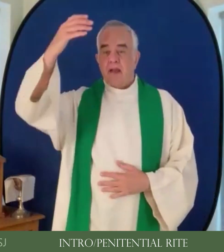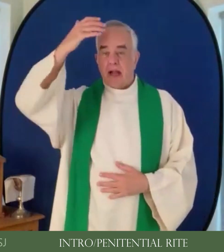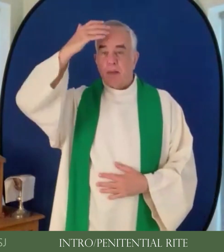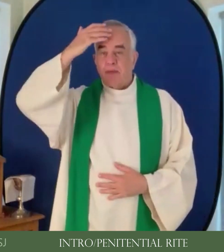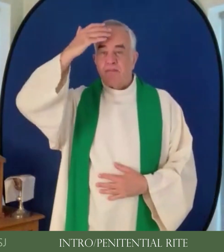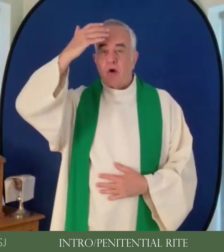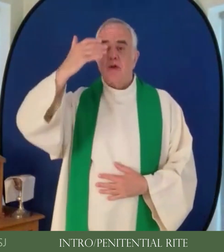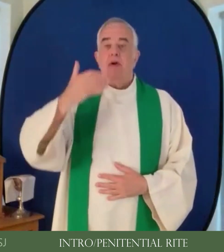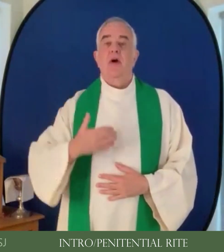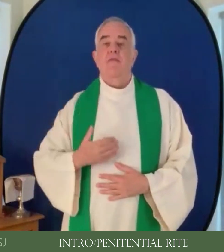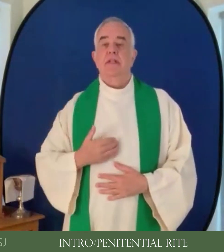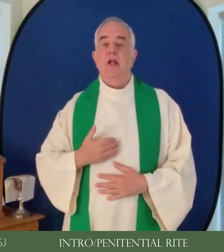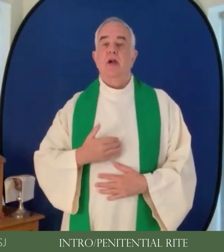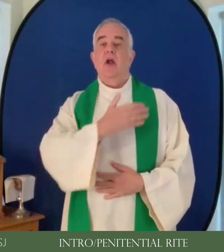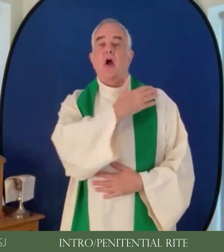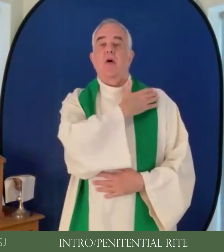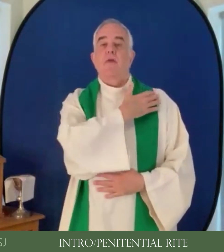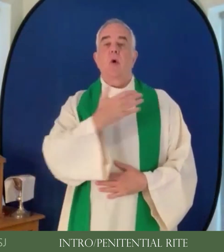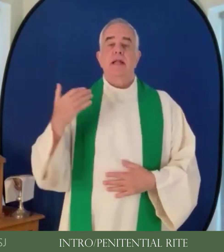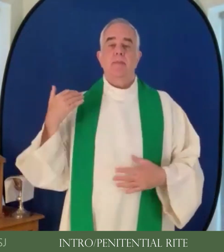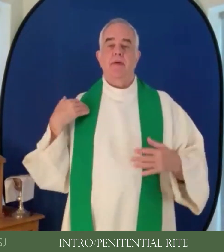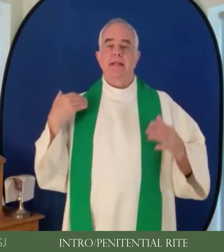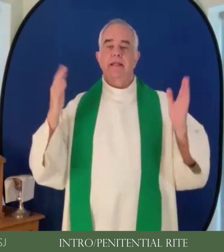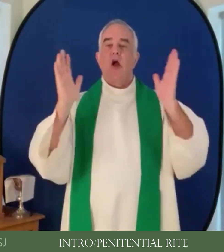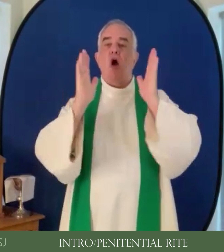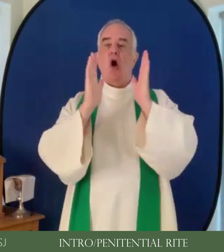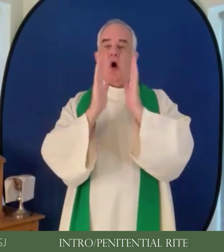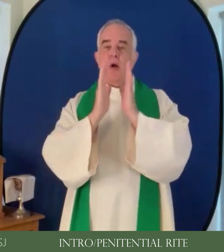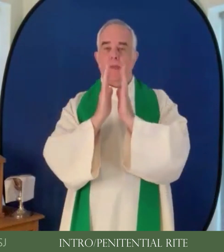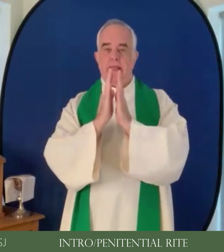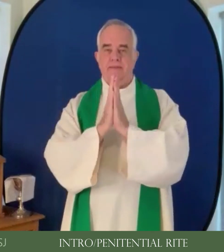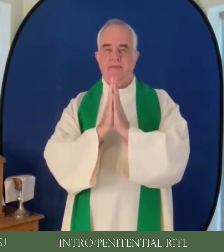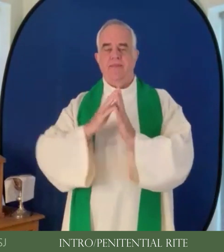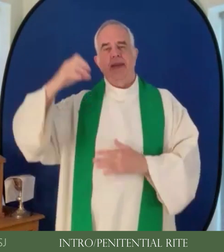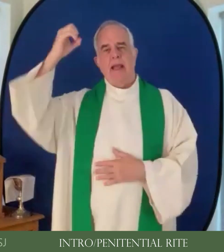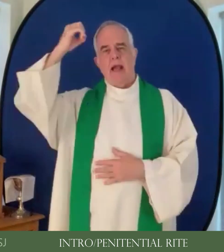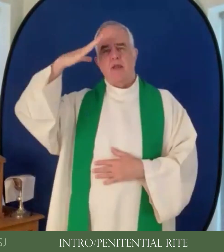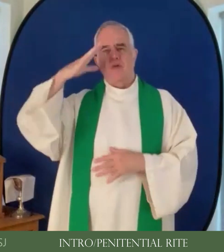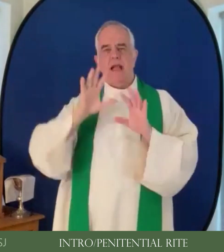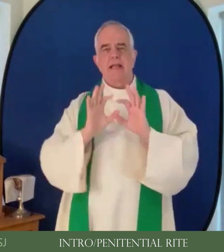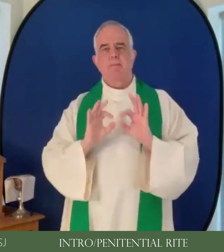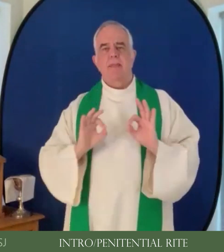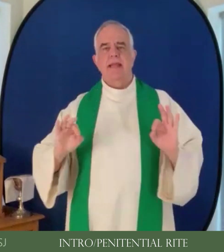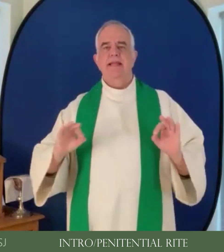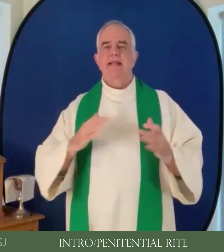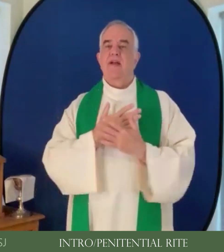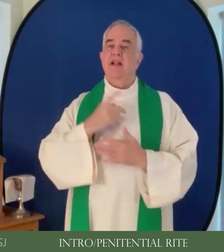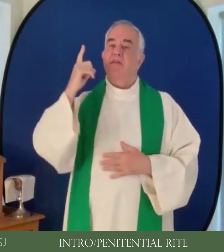In the name of the Father, of the Son, and of the Holy Spirit. Amen. The grace, peace, the love of